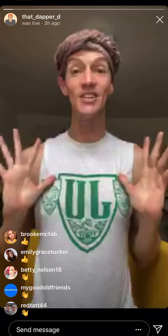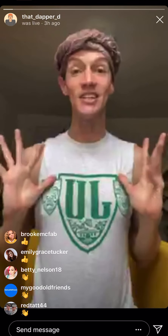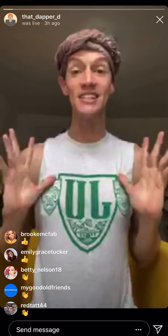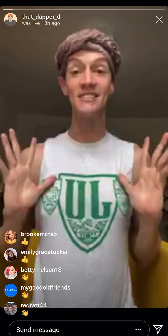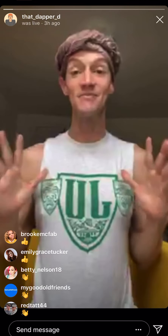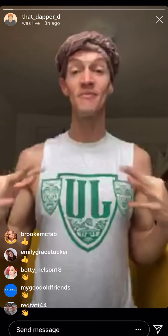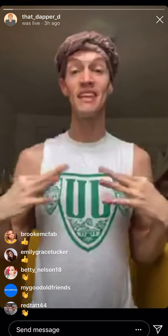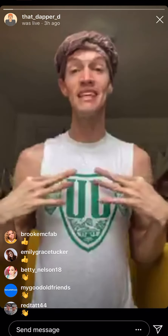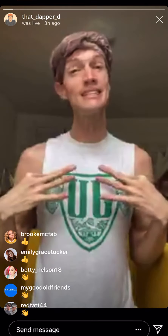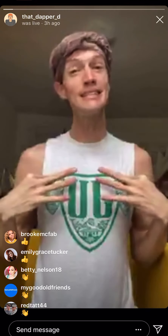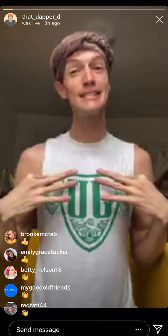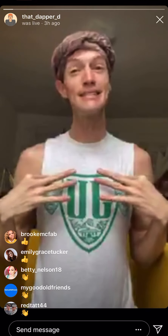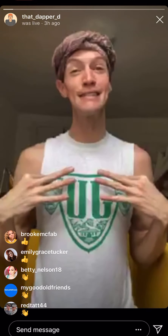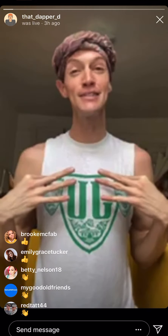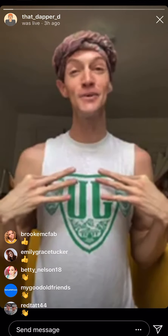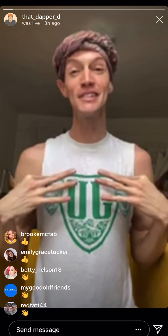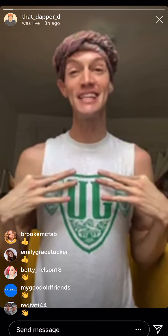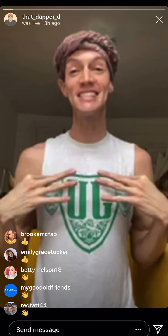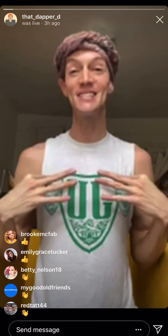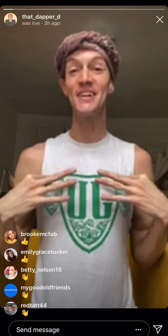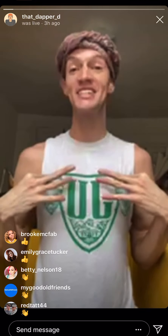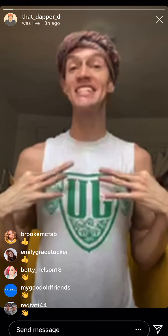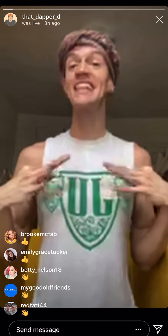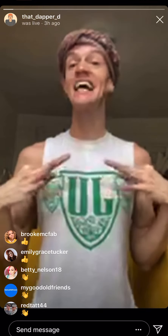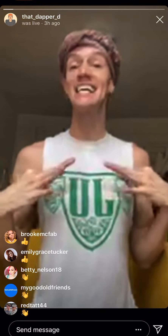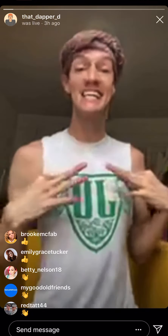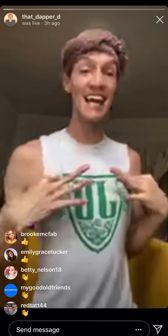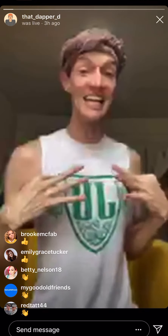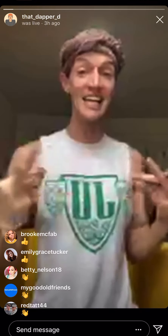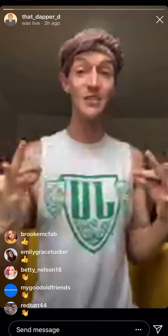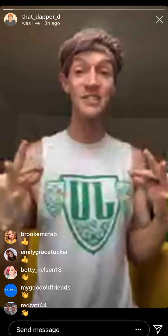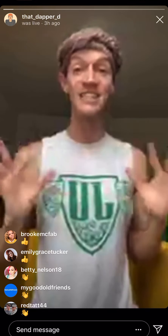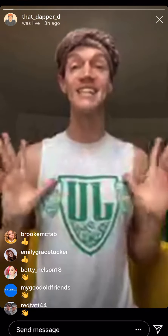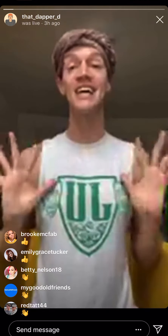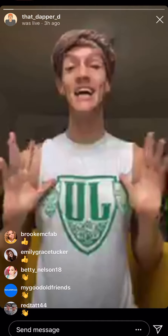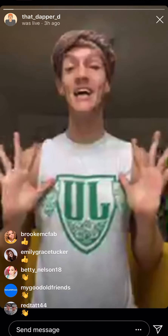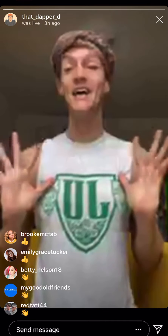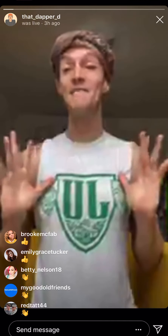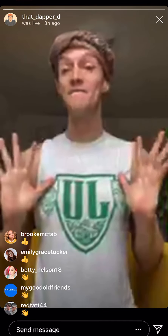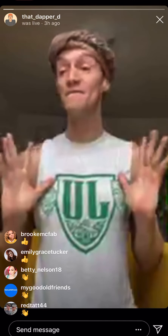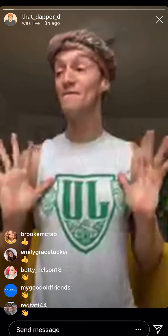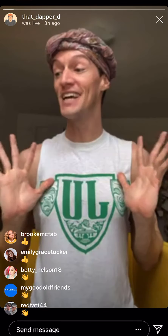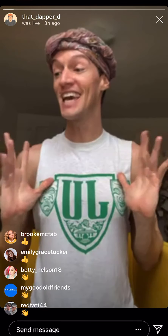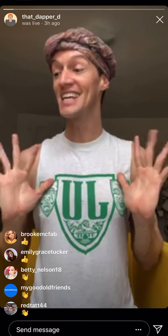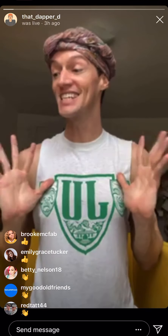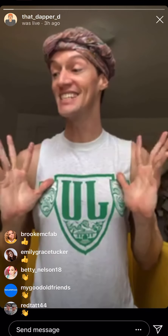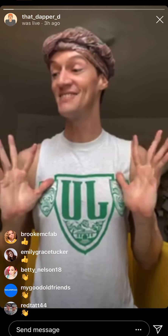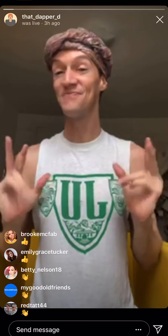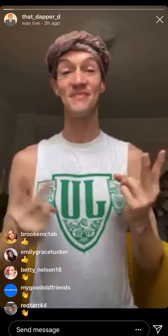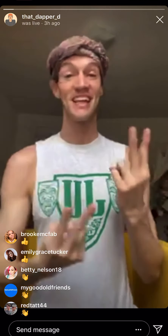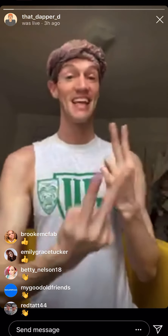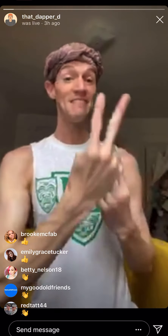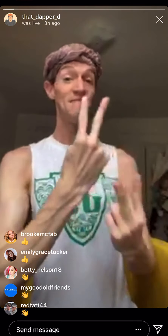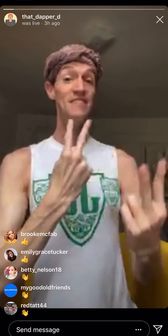this is this quarantine situation is like an interesting vacation visit